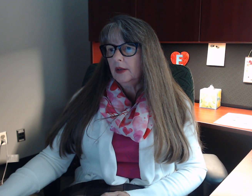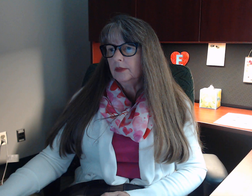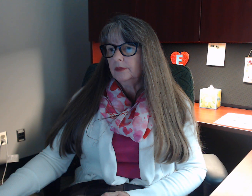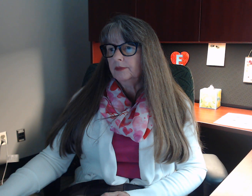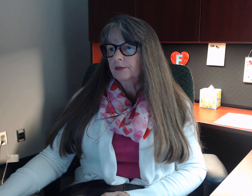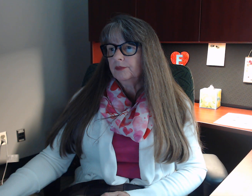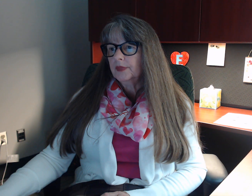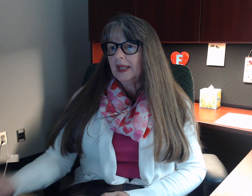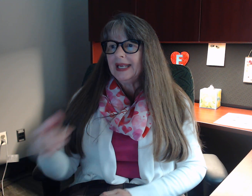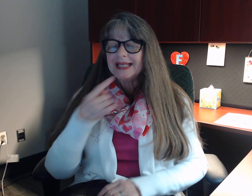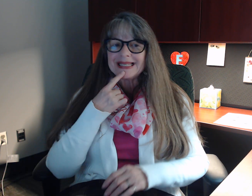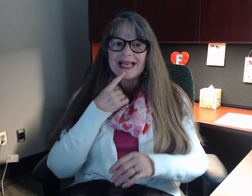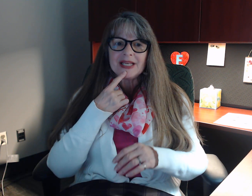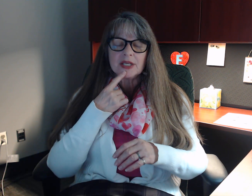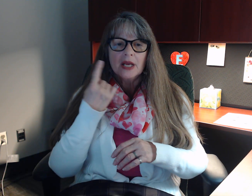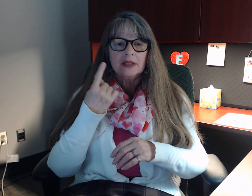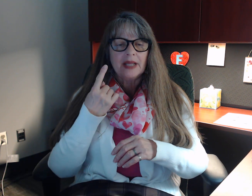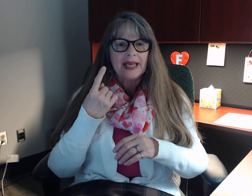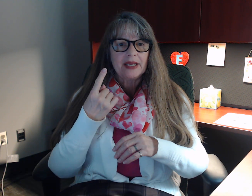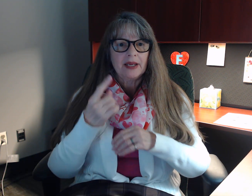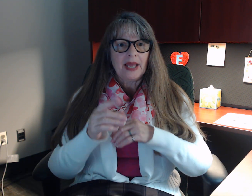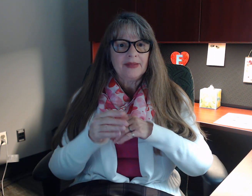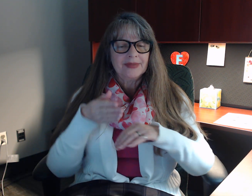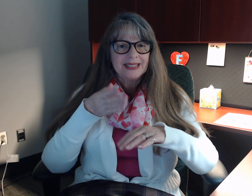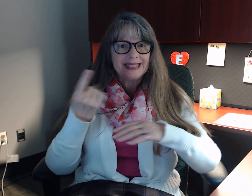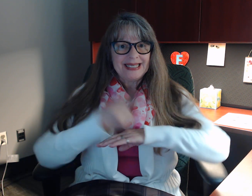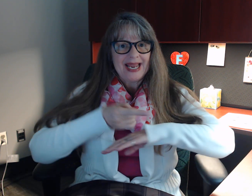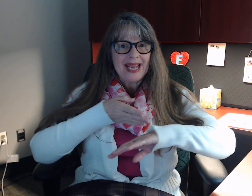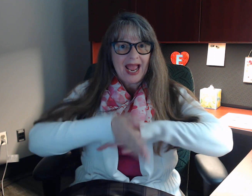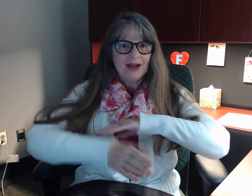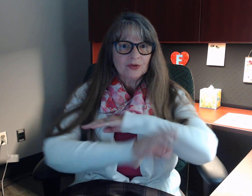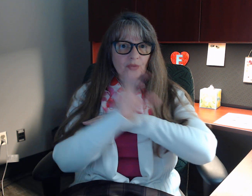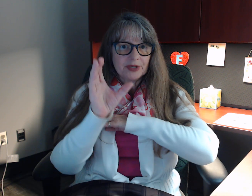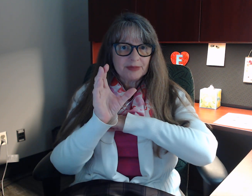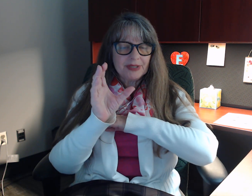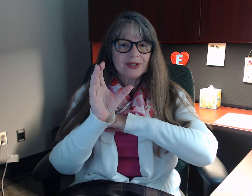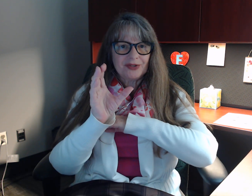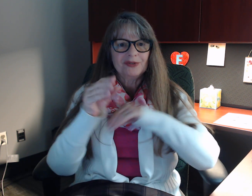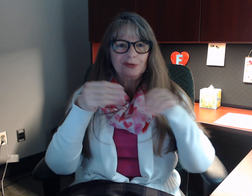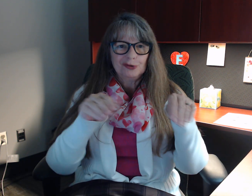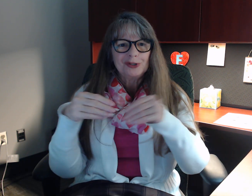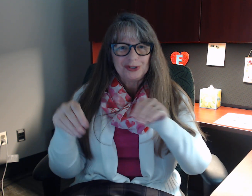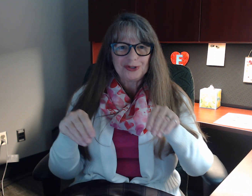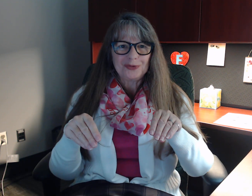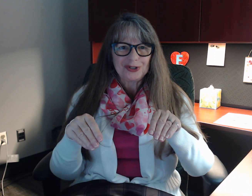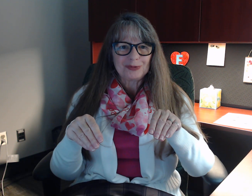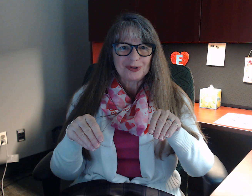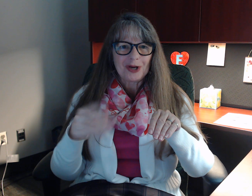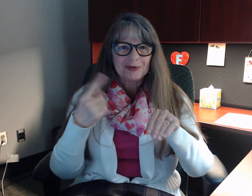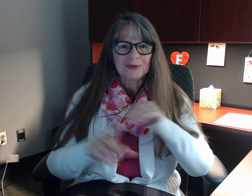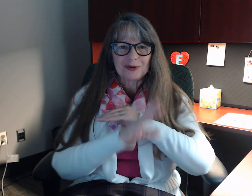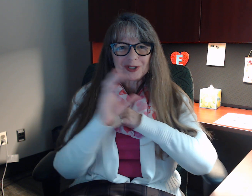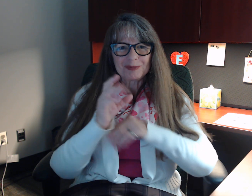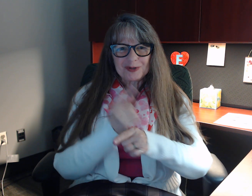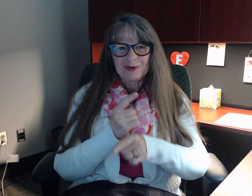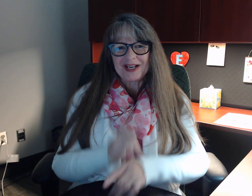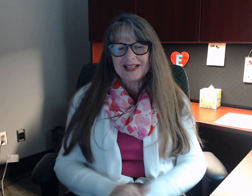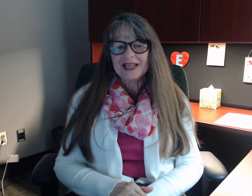And it says like the day after Christmas, doing some shopping for Christmas, right? And